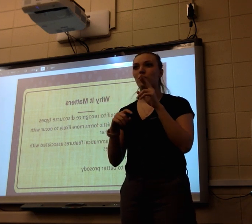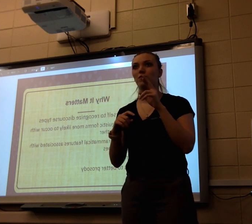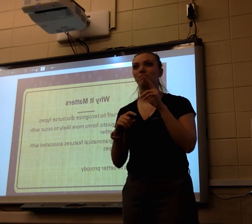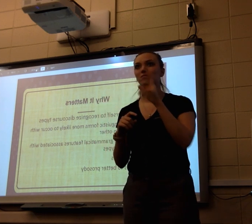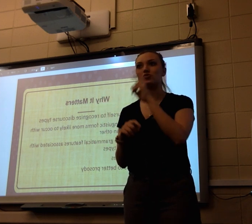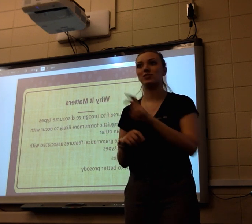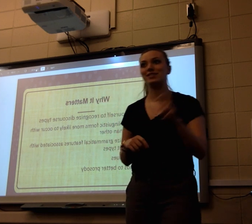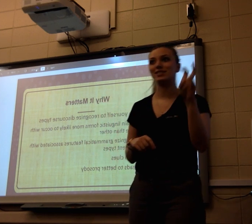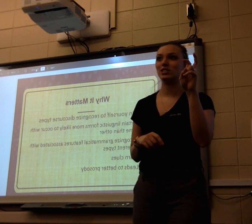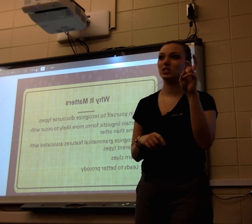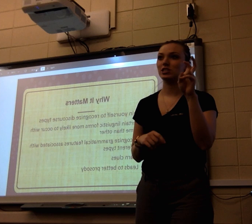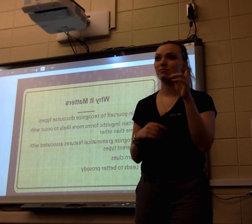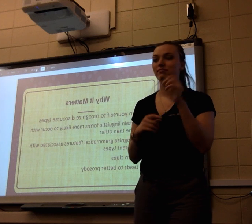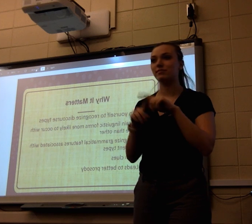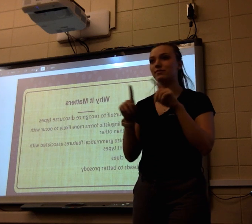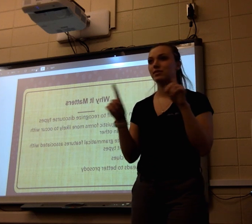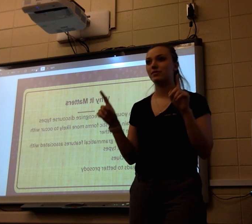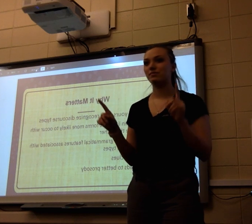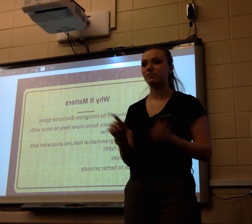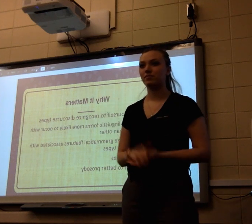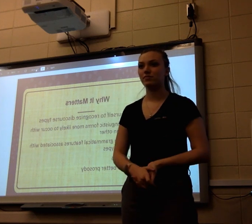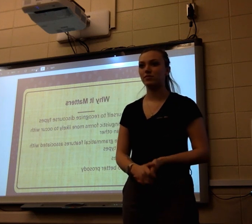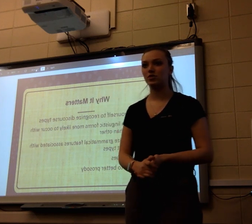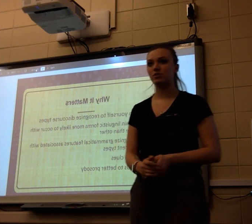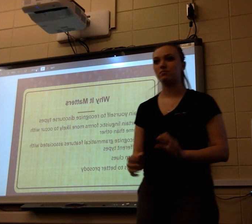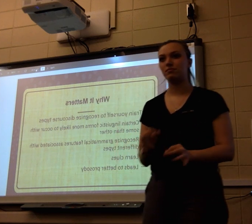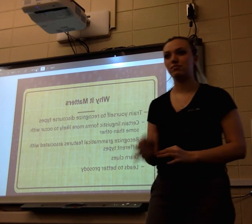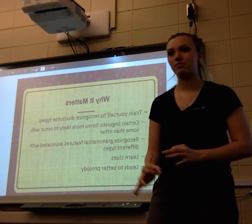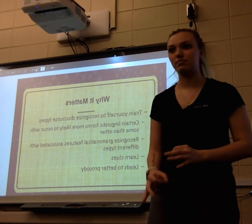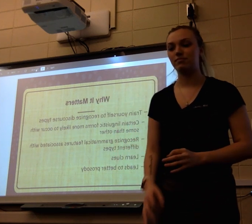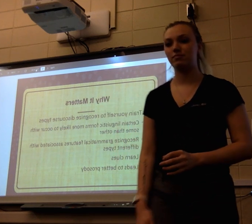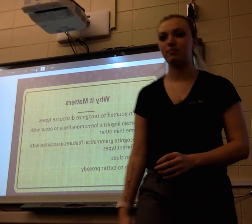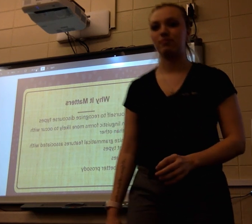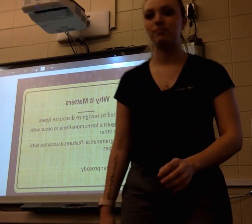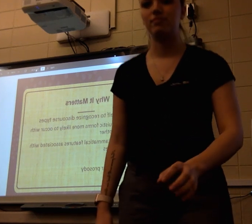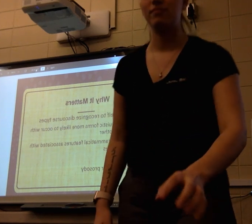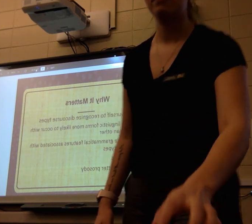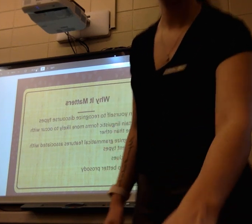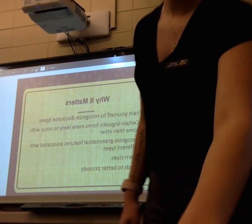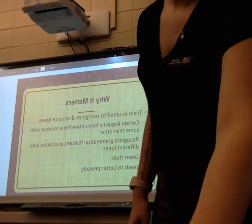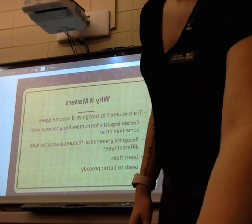watching it, but now I want you to copy that stuff. Leah and I are having a